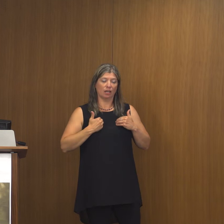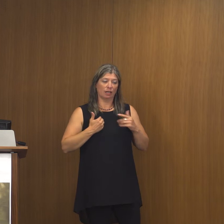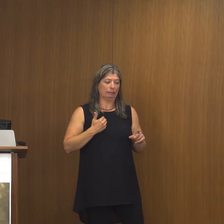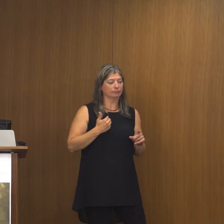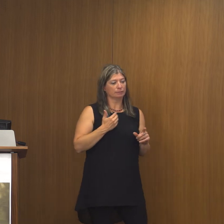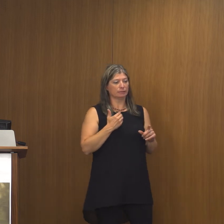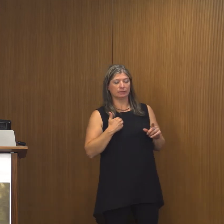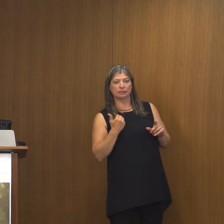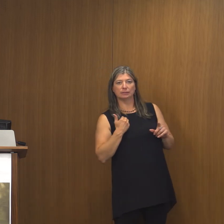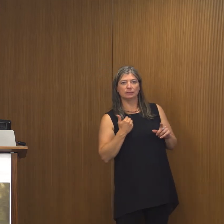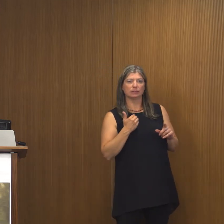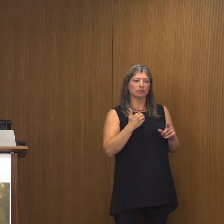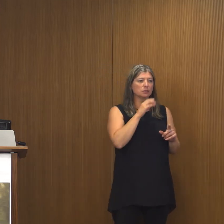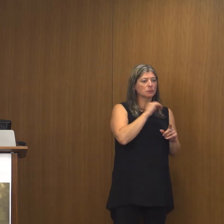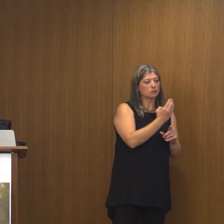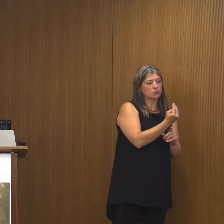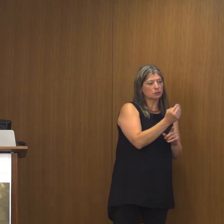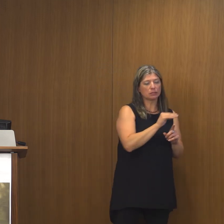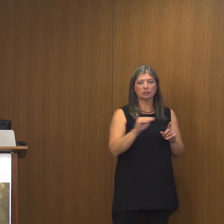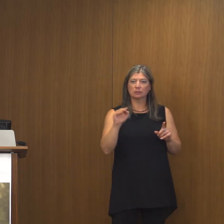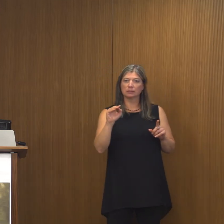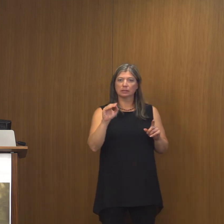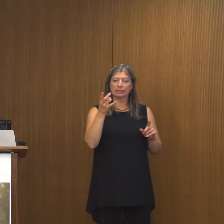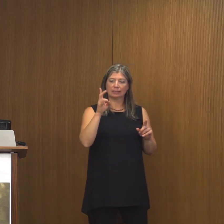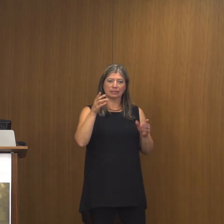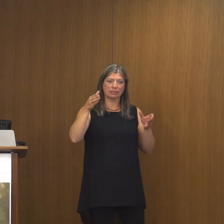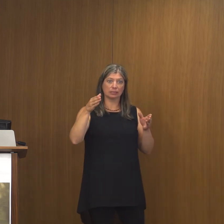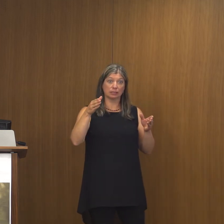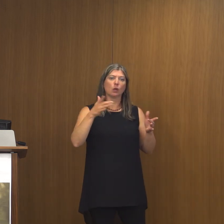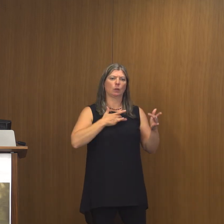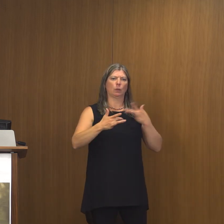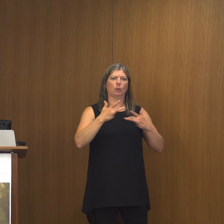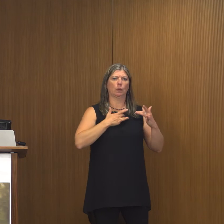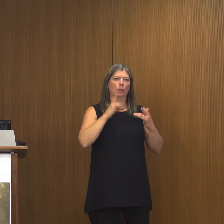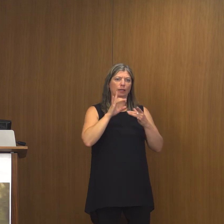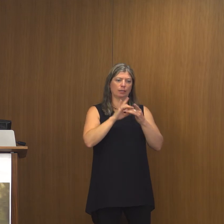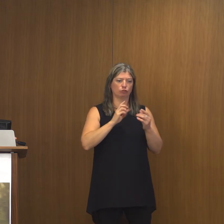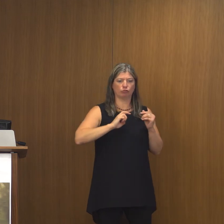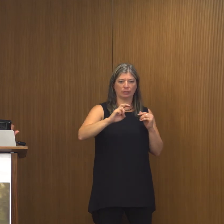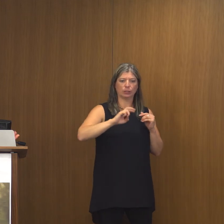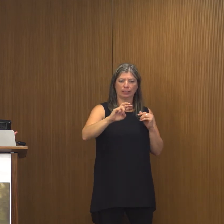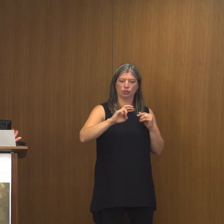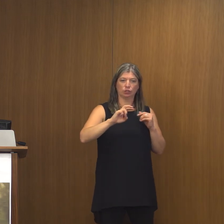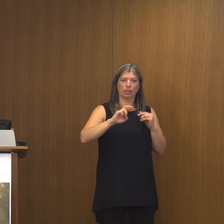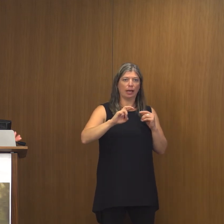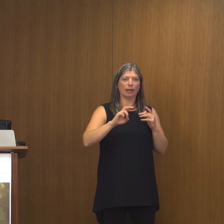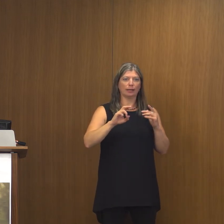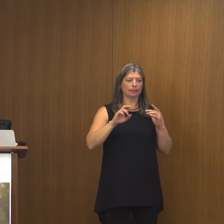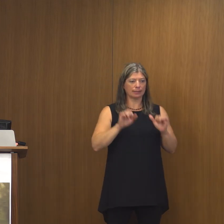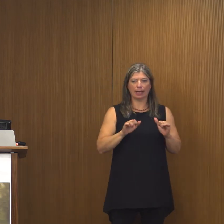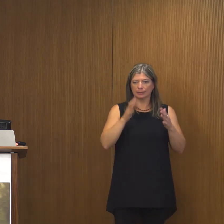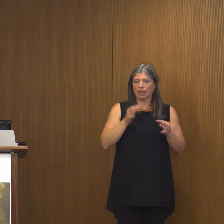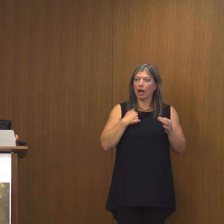young adults, from 14 to 17, so they were particularly concerned with the transportation issue and the lack of ability to choose where to